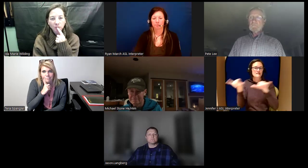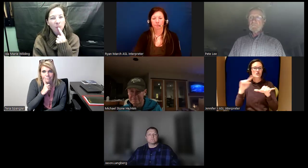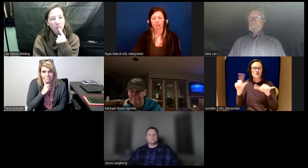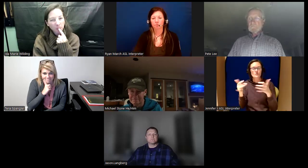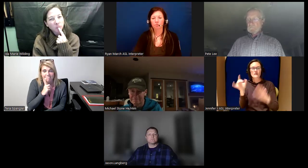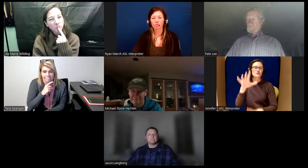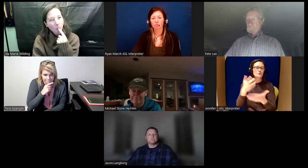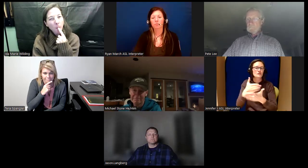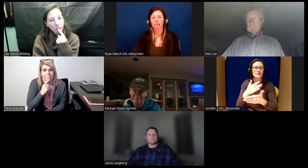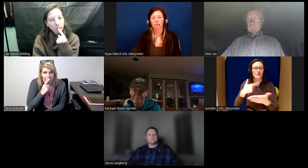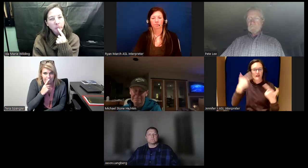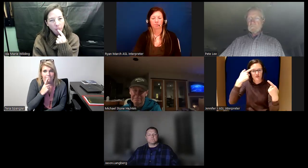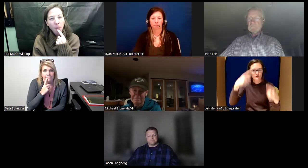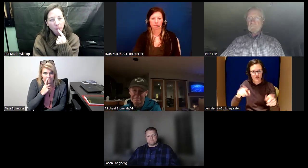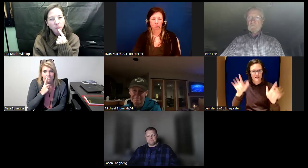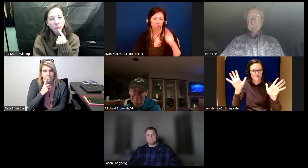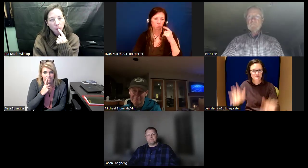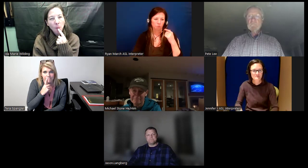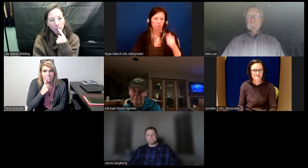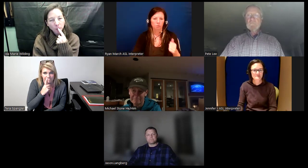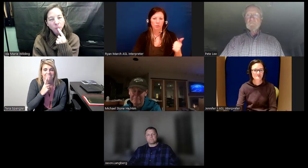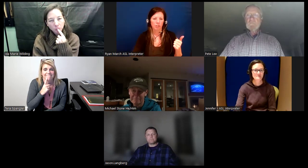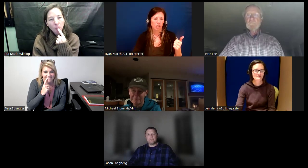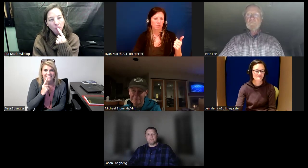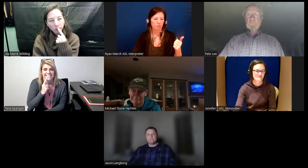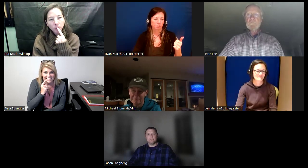agreement with that. Thanks.